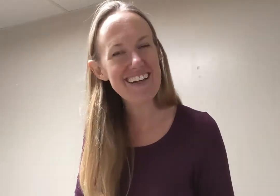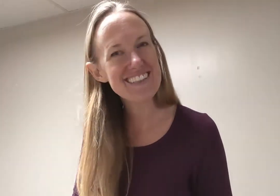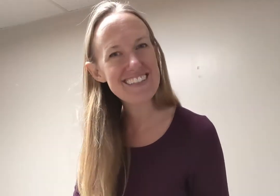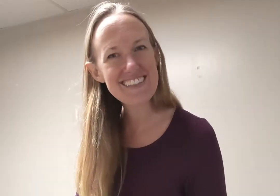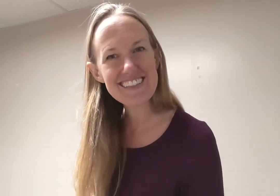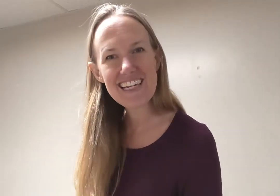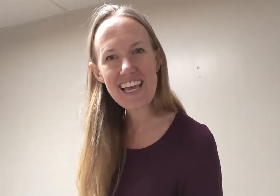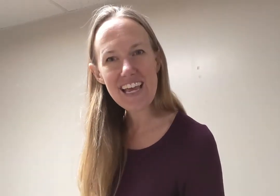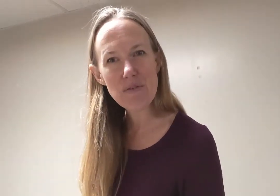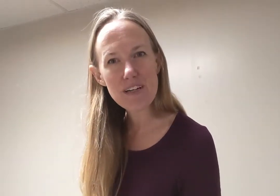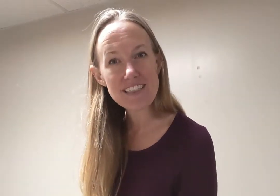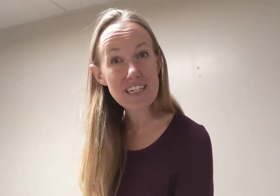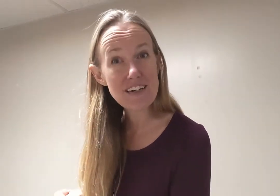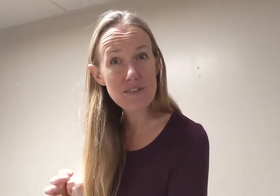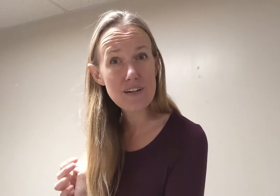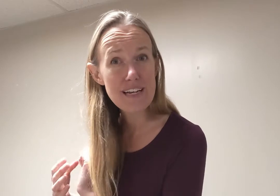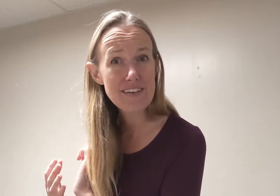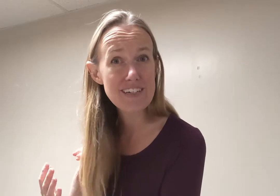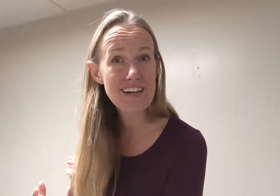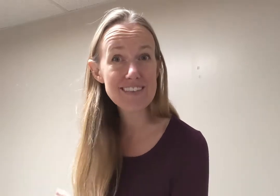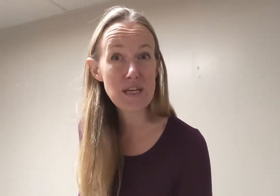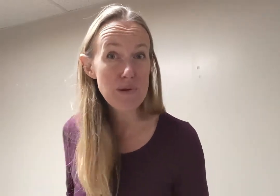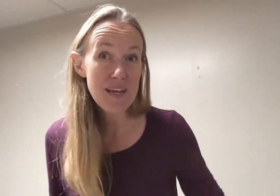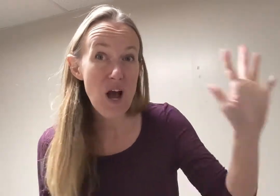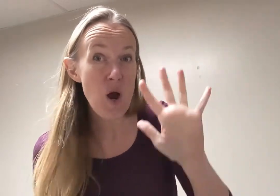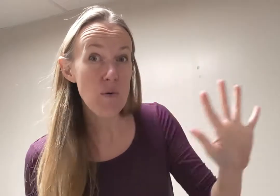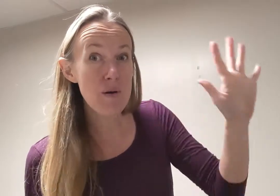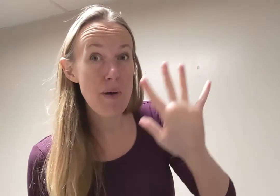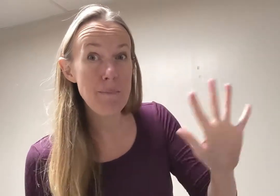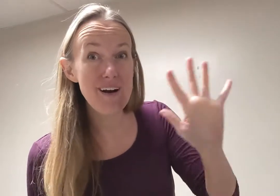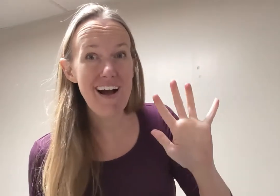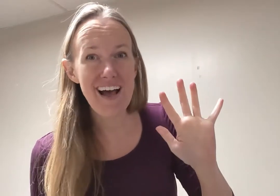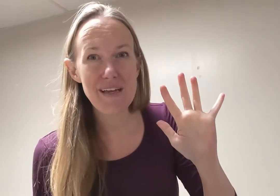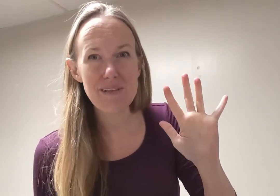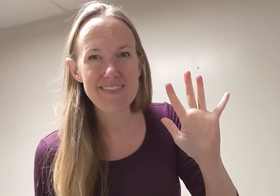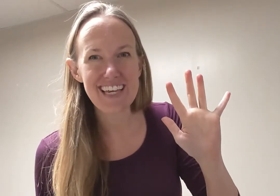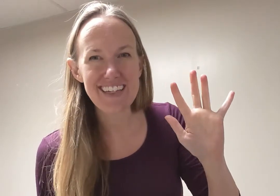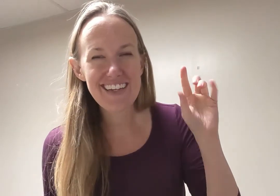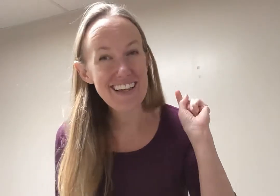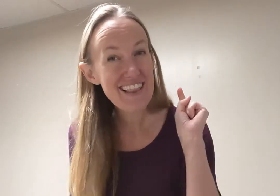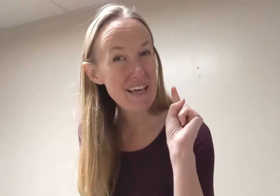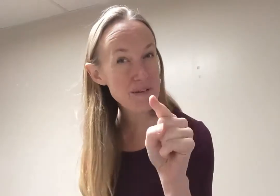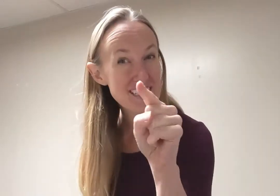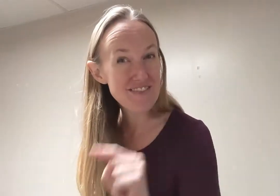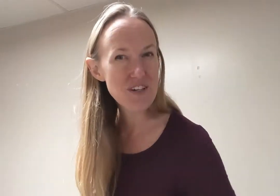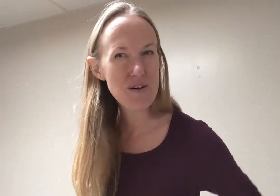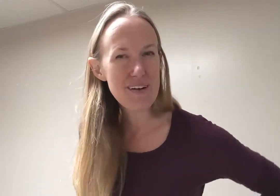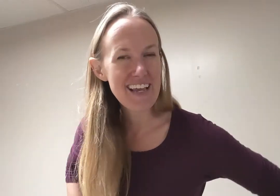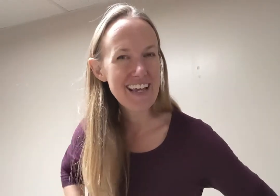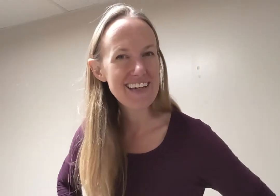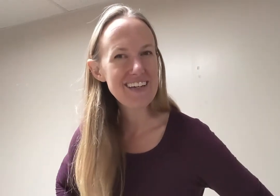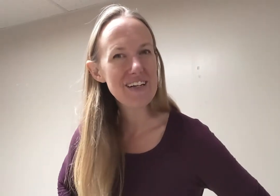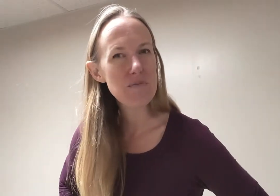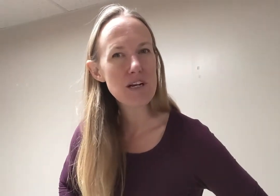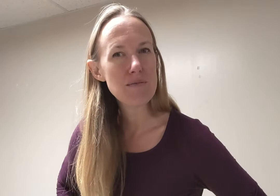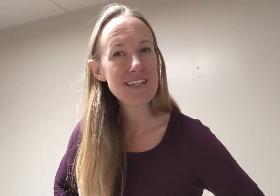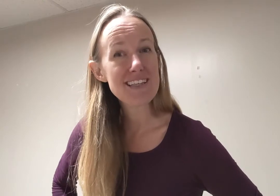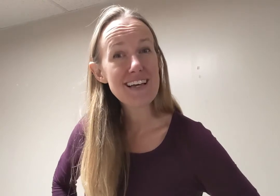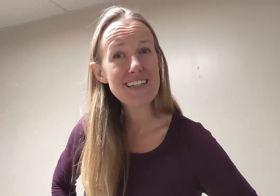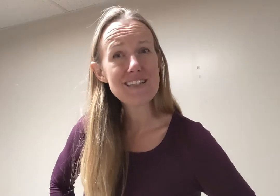to learn today, and we'll get started right after housekeeping. Remember, I am left-handed. That means if you are right-handed, you're going to mirror my signs.